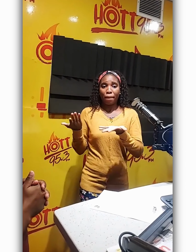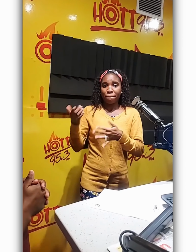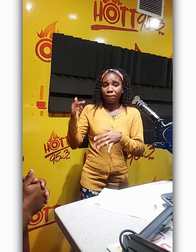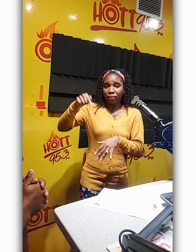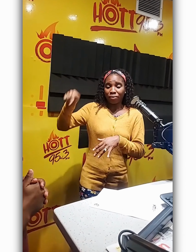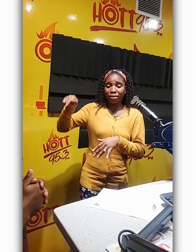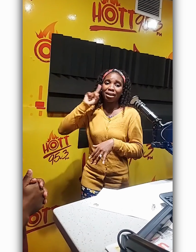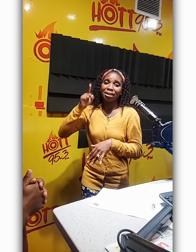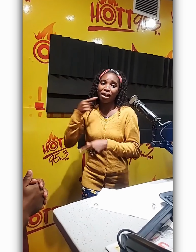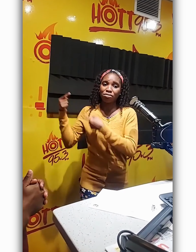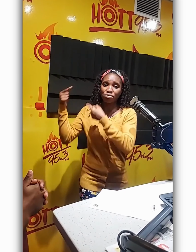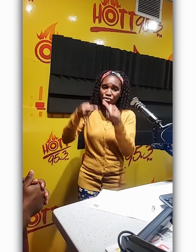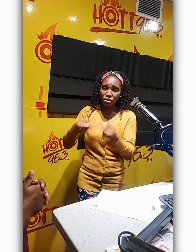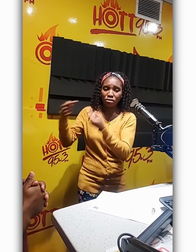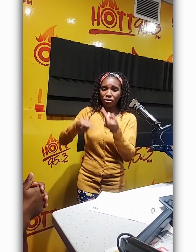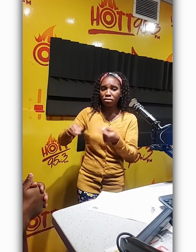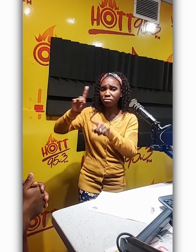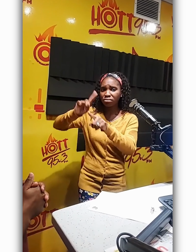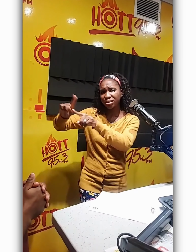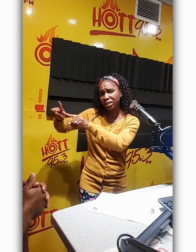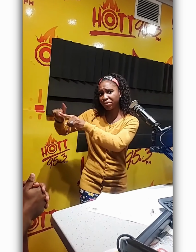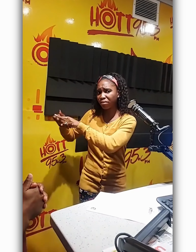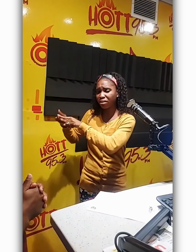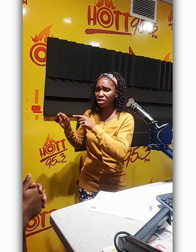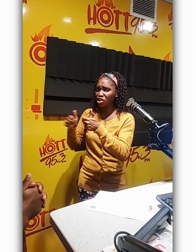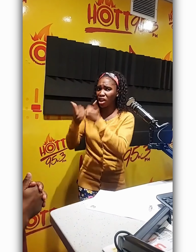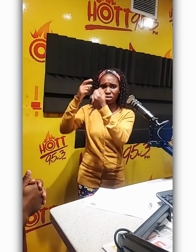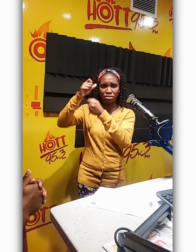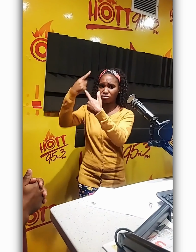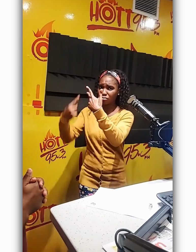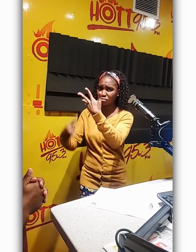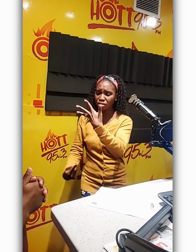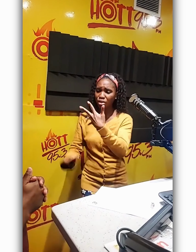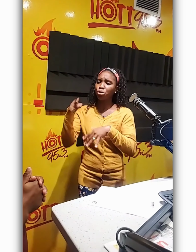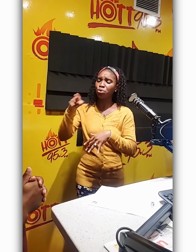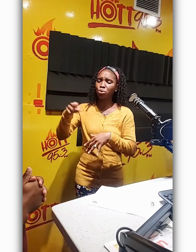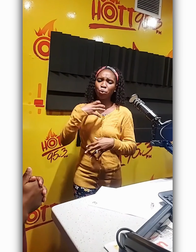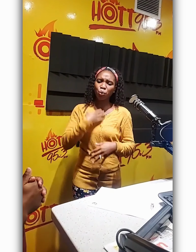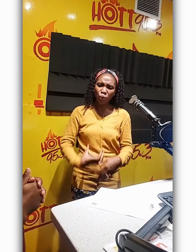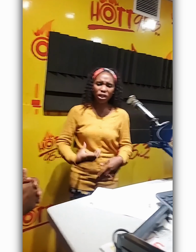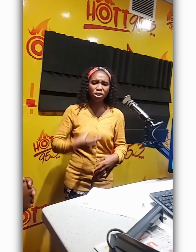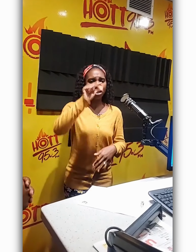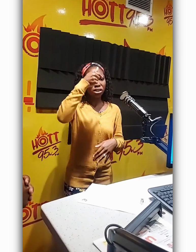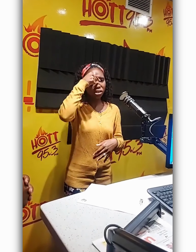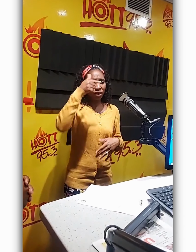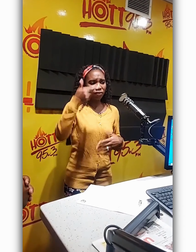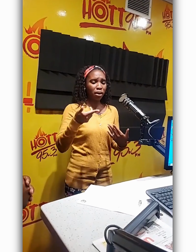you. You understand? So what is something you would like to see all of us do more? I don't care if it's government, community,